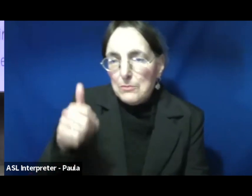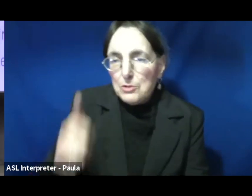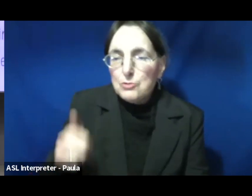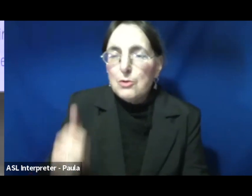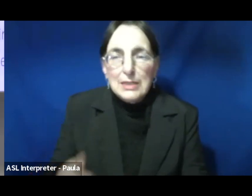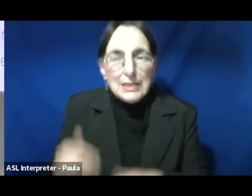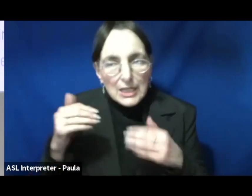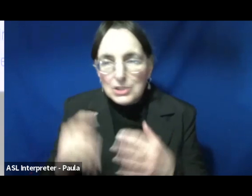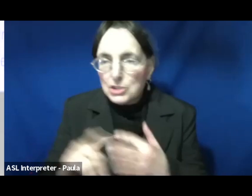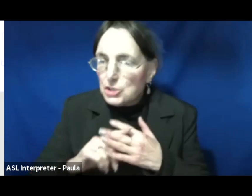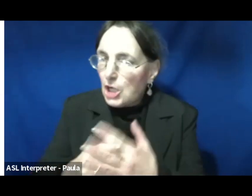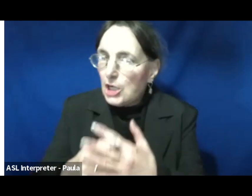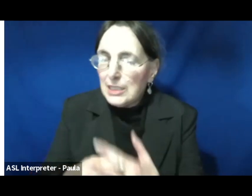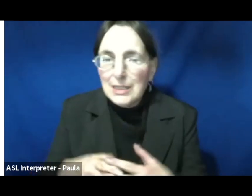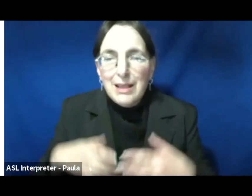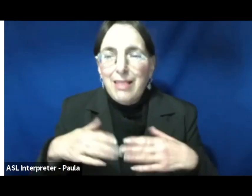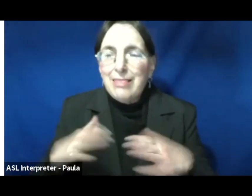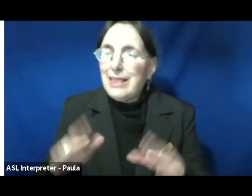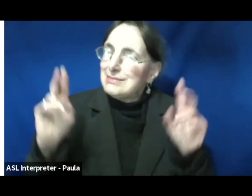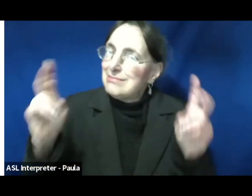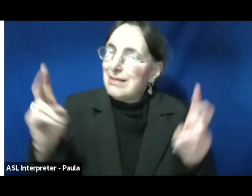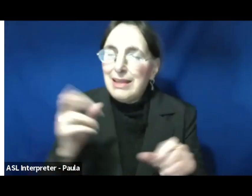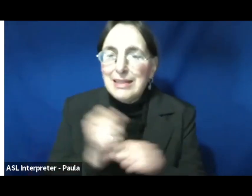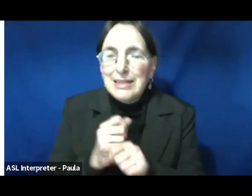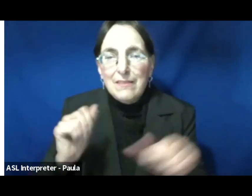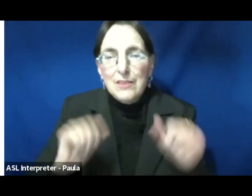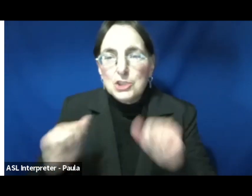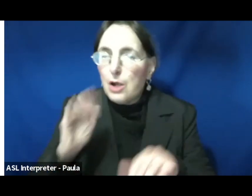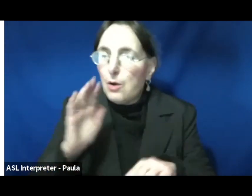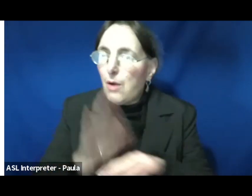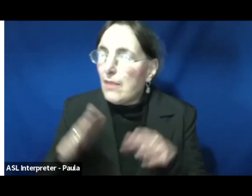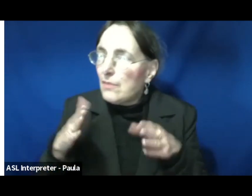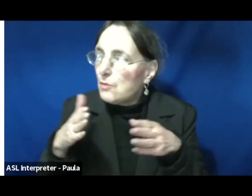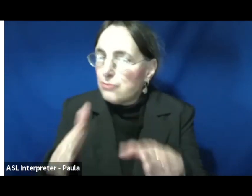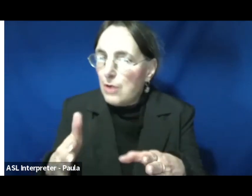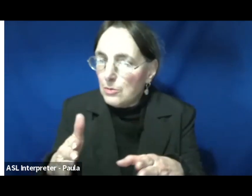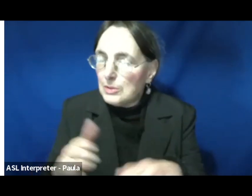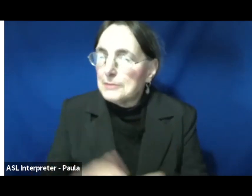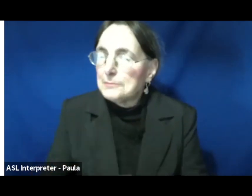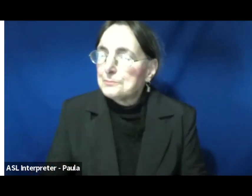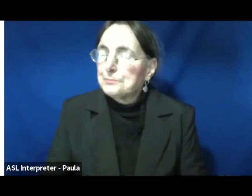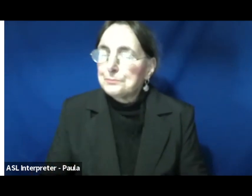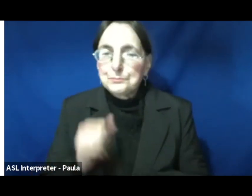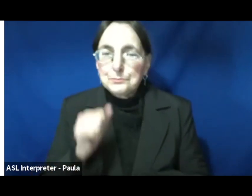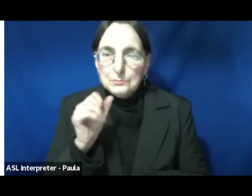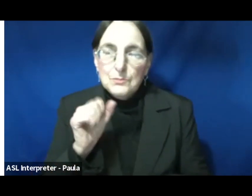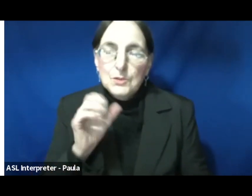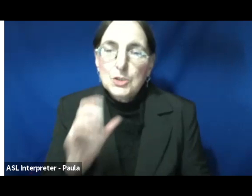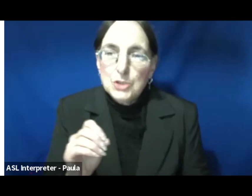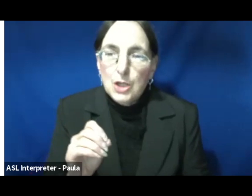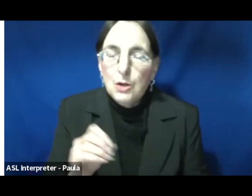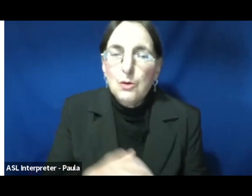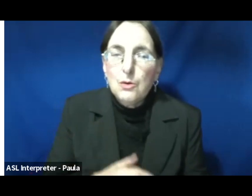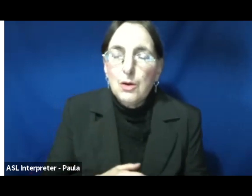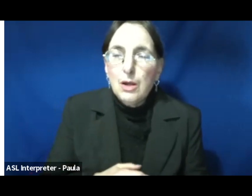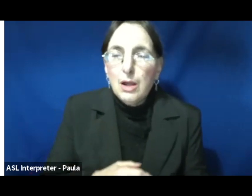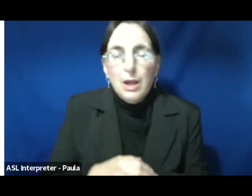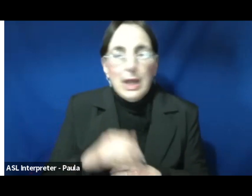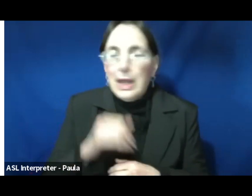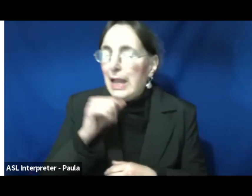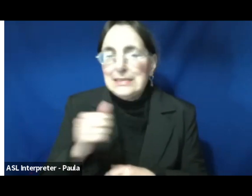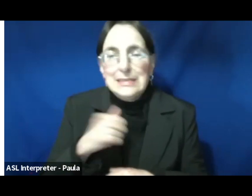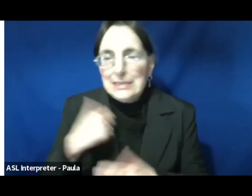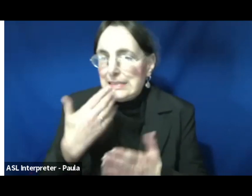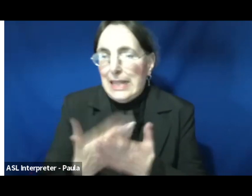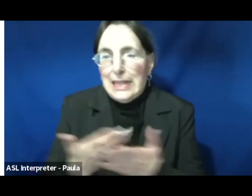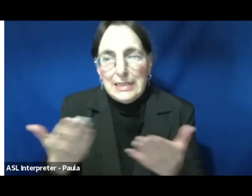road. So I chose this topic, centering or rejecting indigenous ways of knowing. And I didn't come to this point lightly.